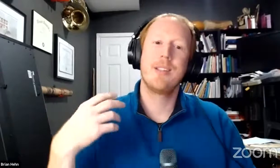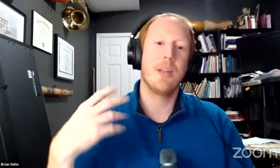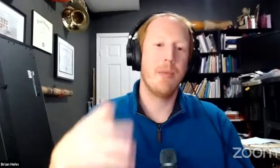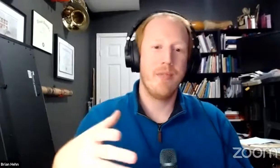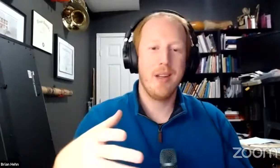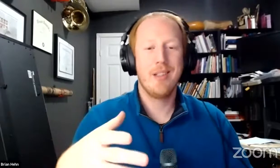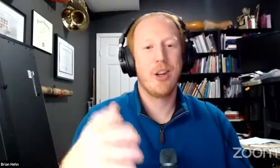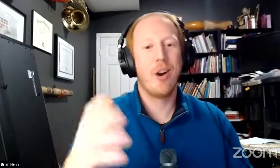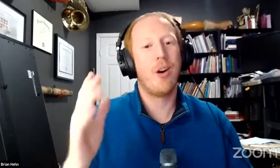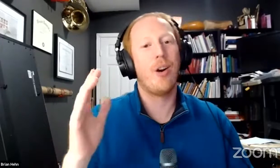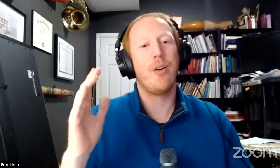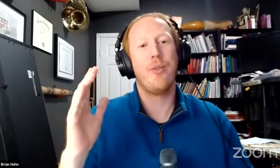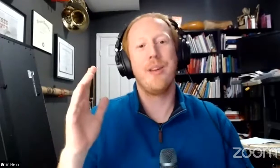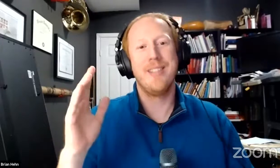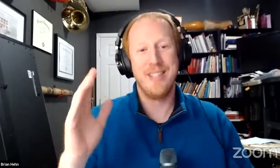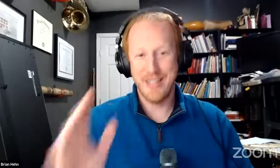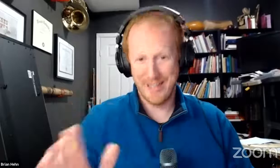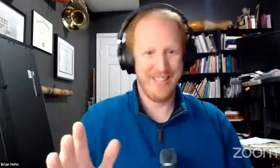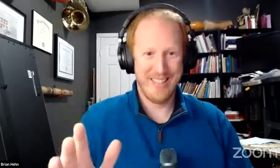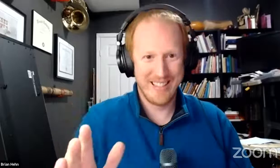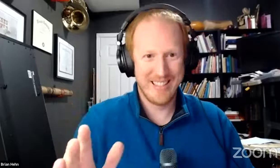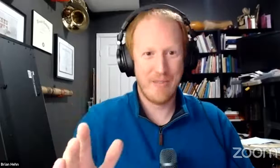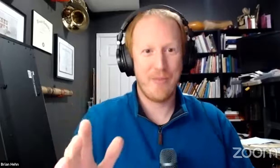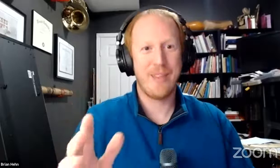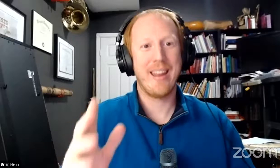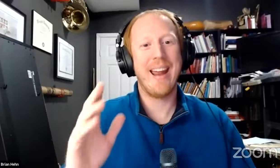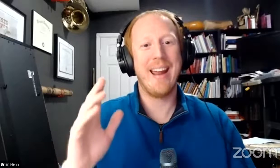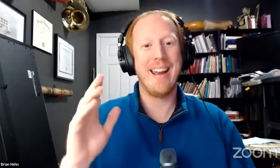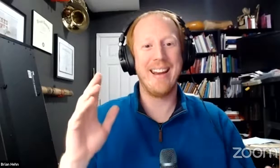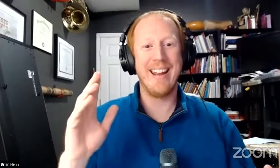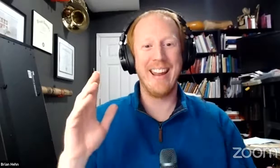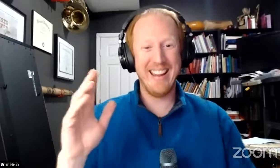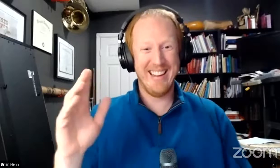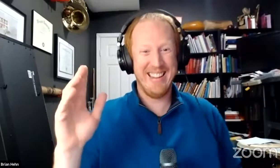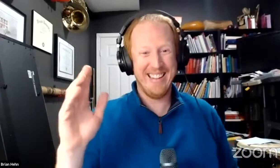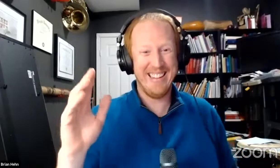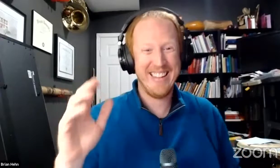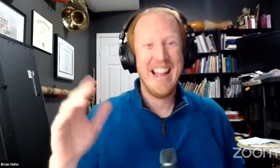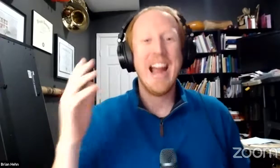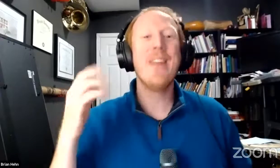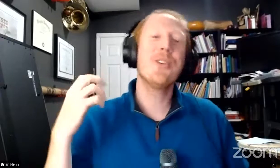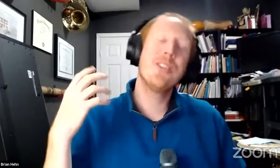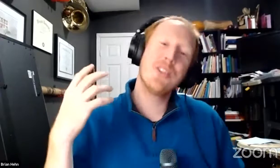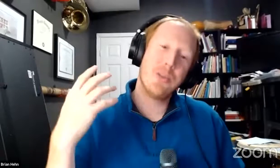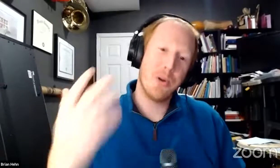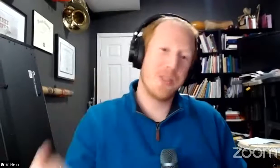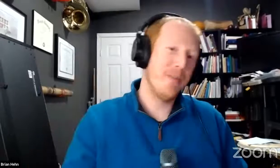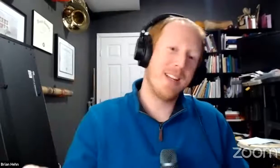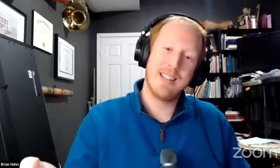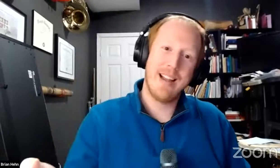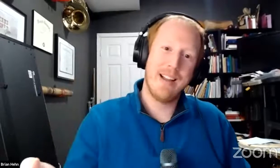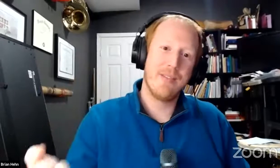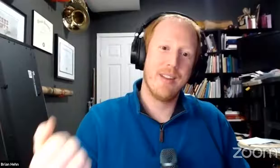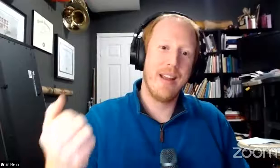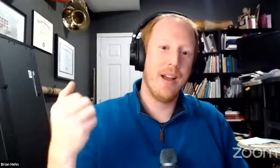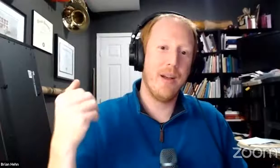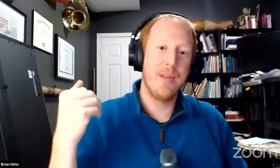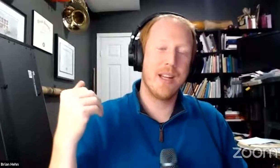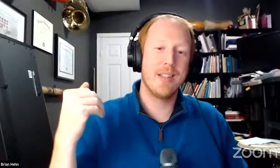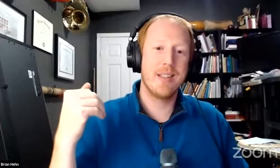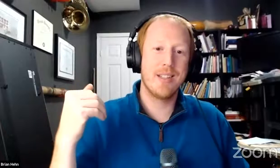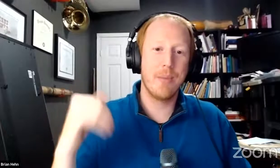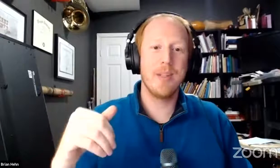contacted by Brian requesting the one song for sign language, it just immediately took me back to my time in